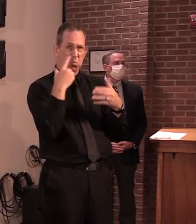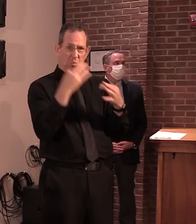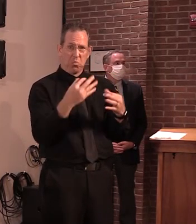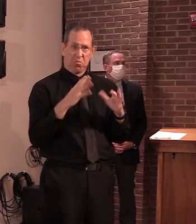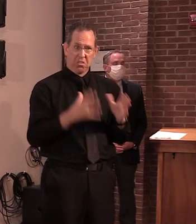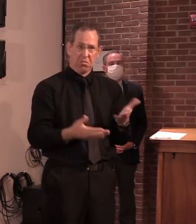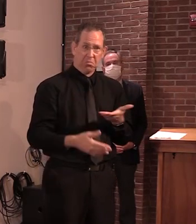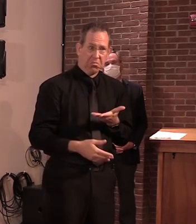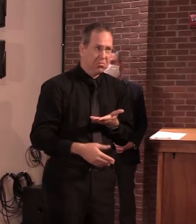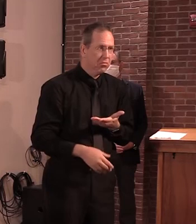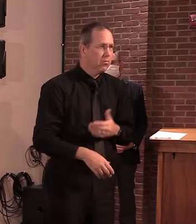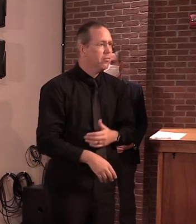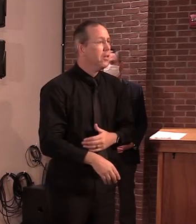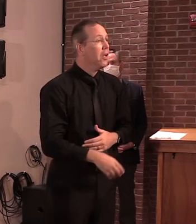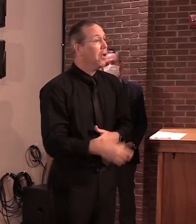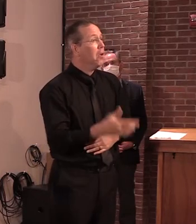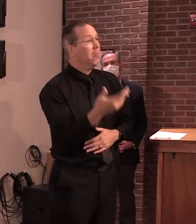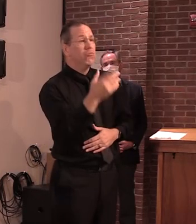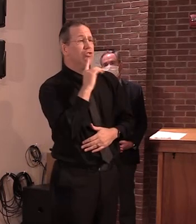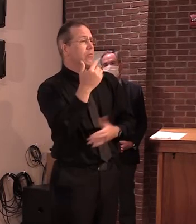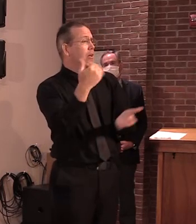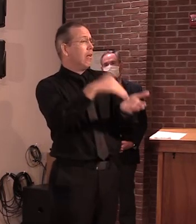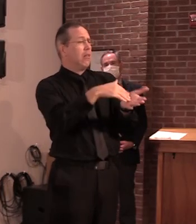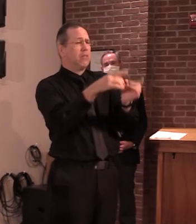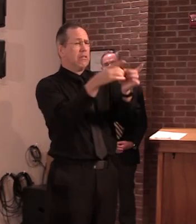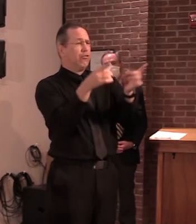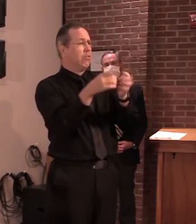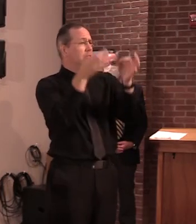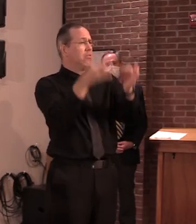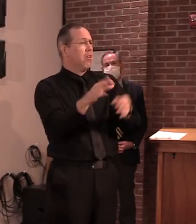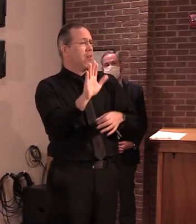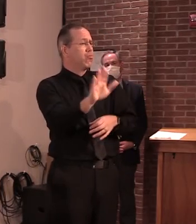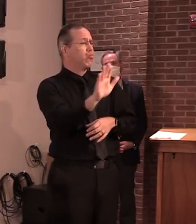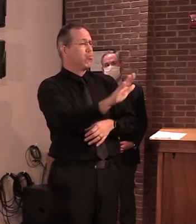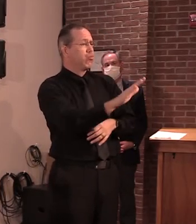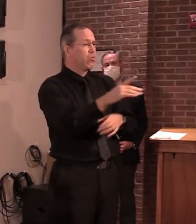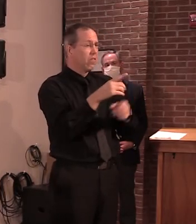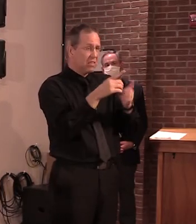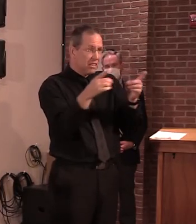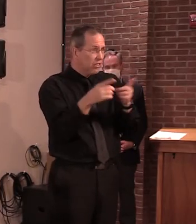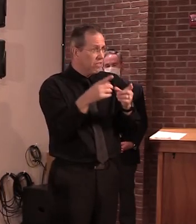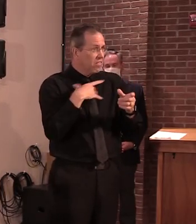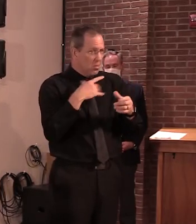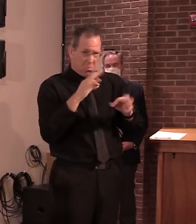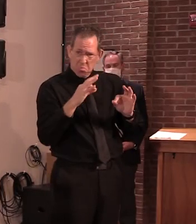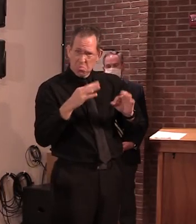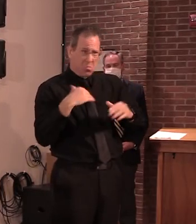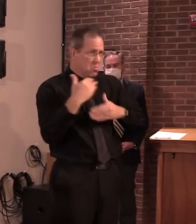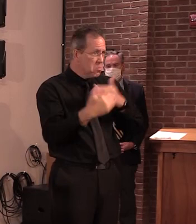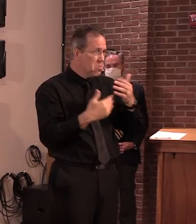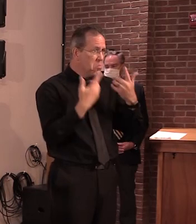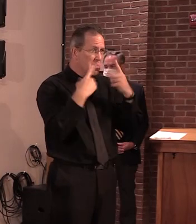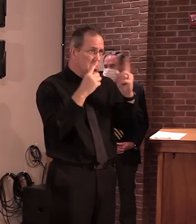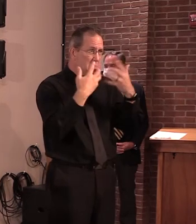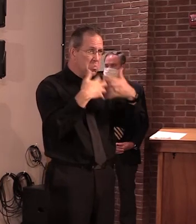would evolve into in-person, 5-day in-person instruction.